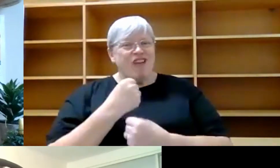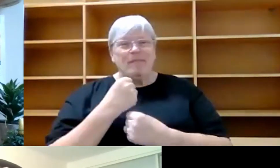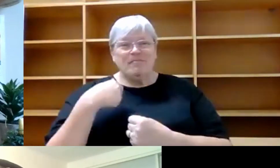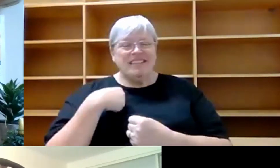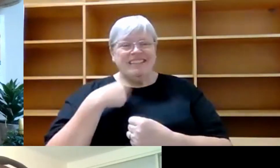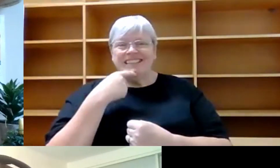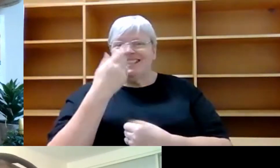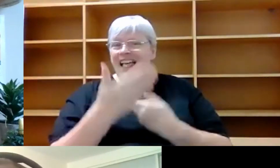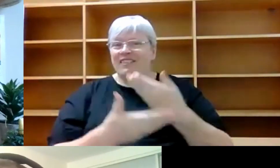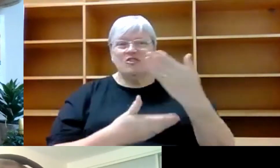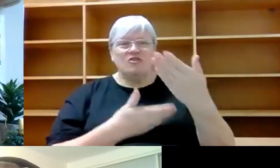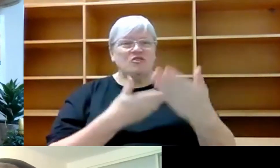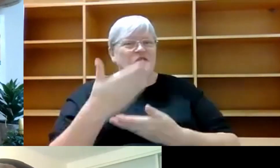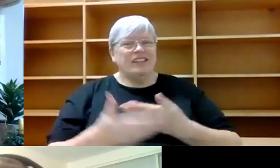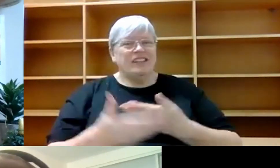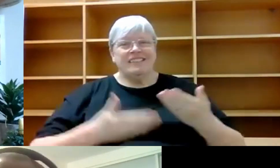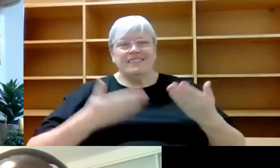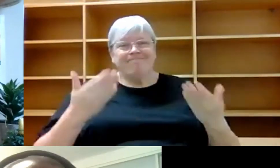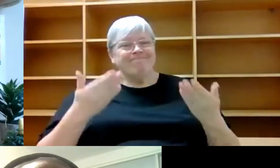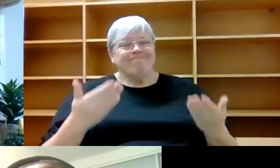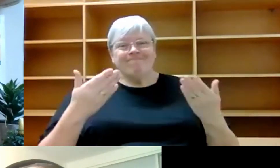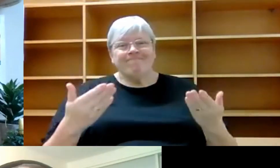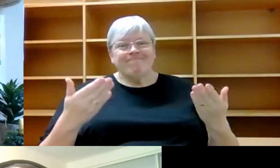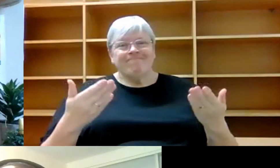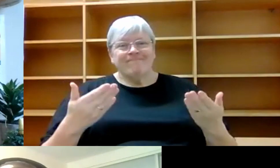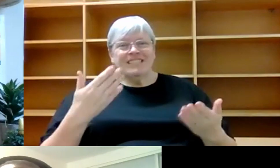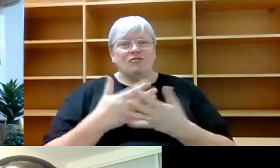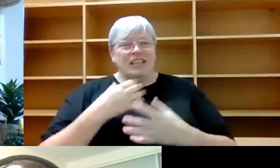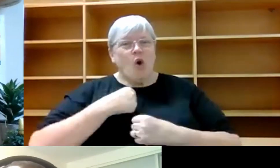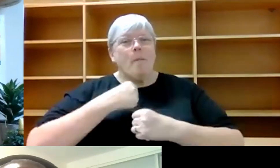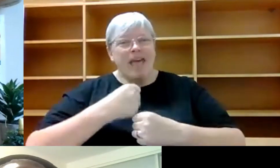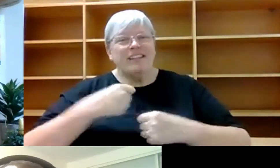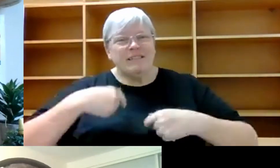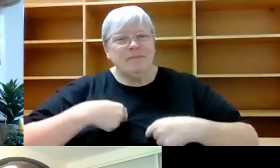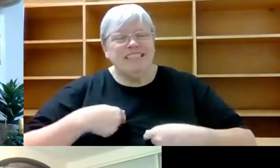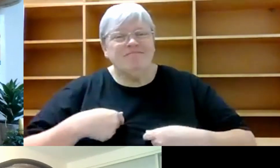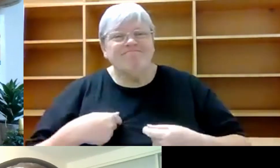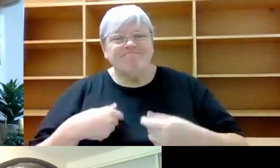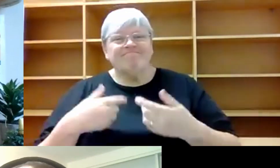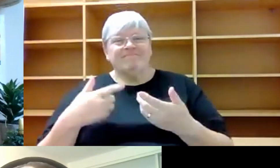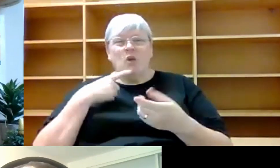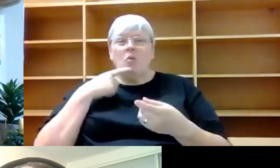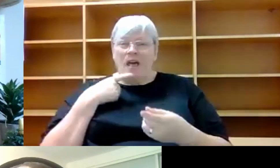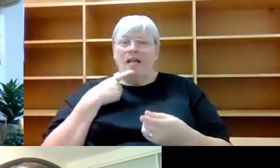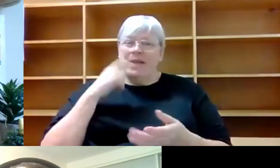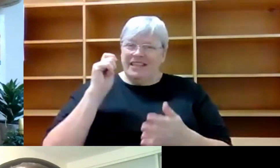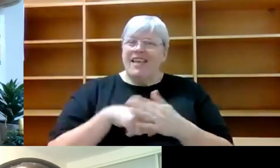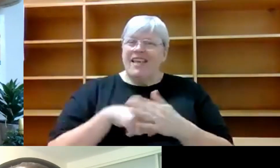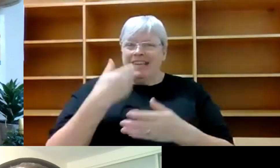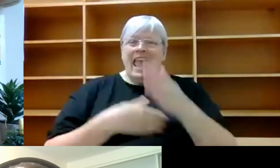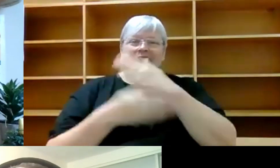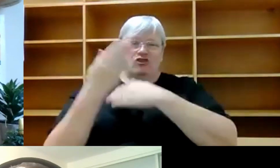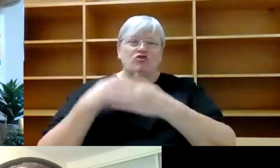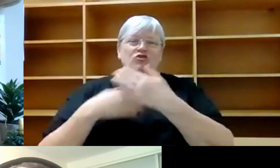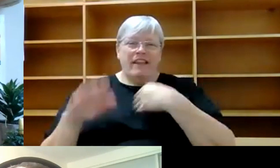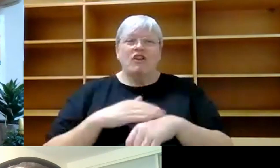that have yet to be revealed that compels me. So I'll be studying history for quite a while. That's